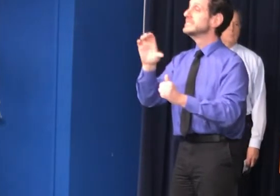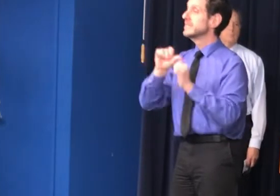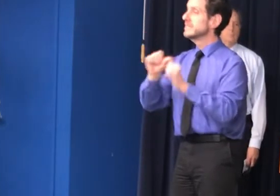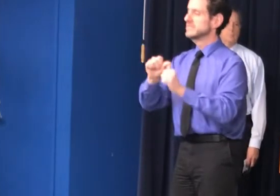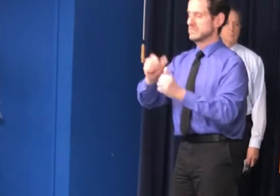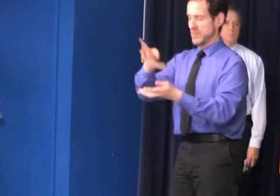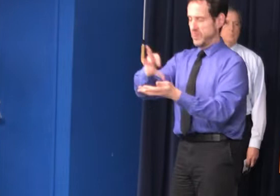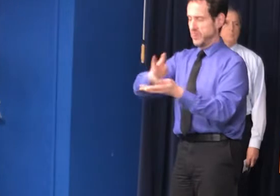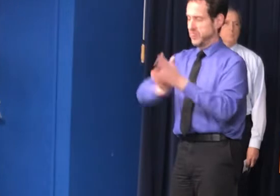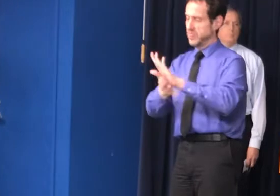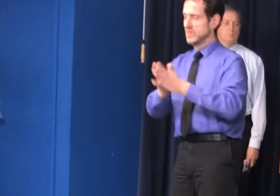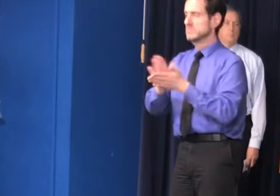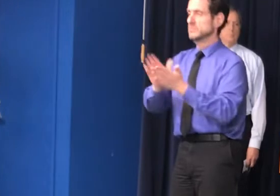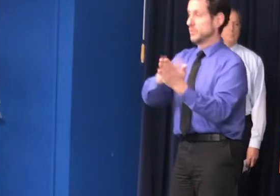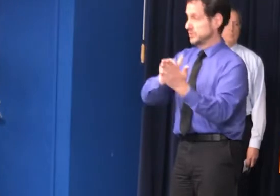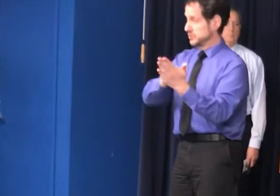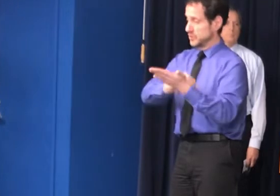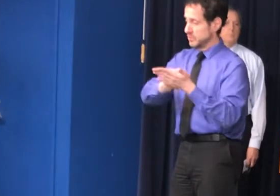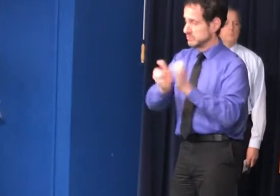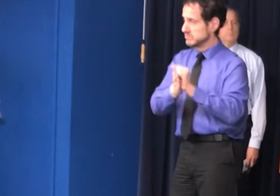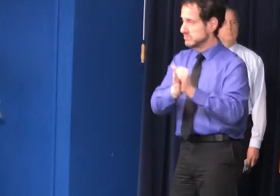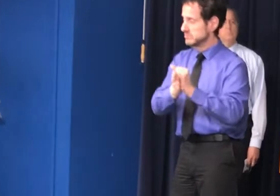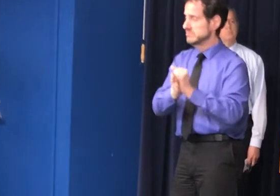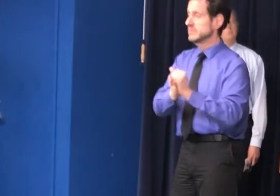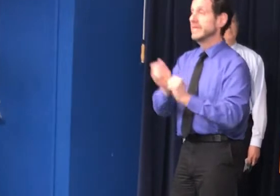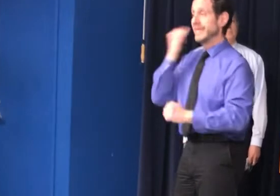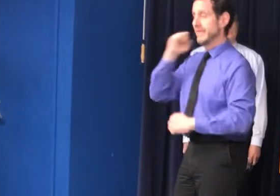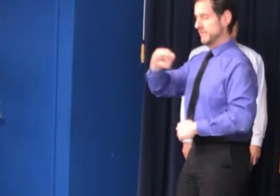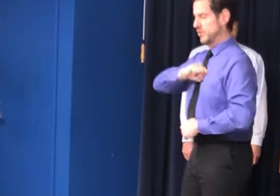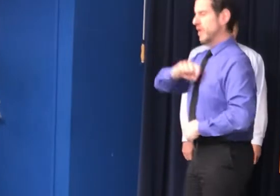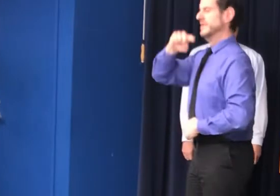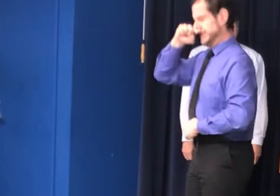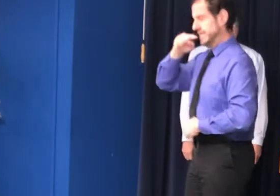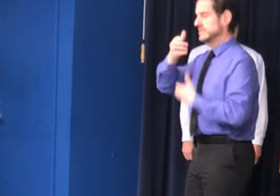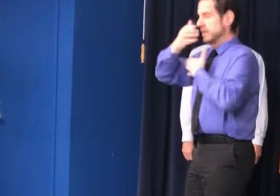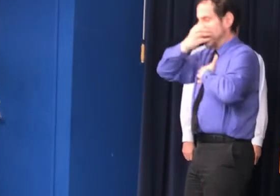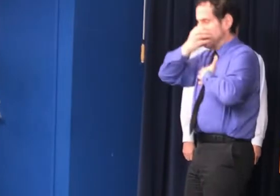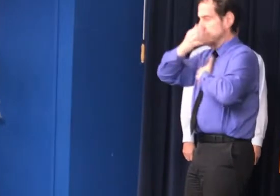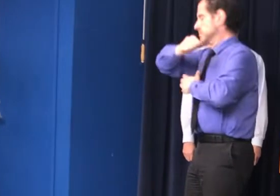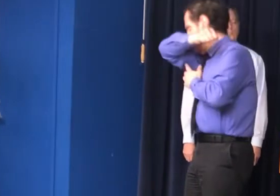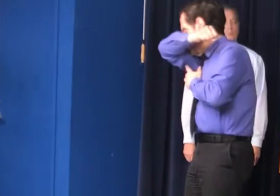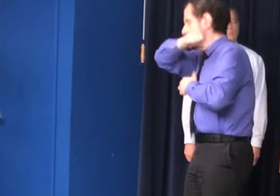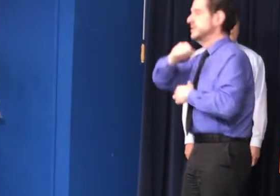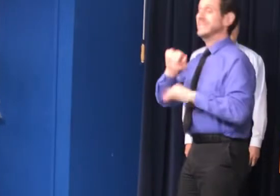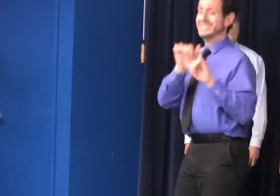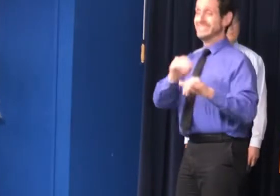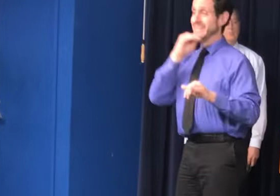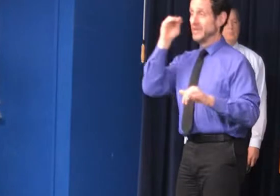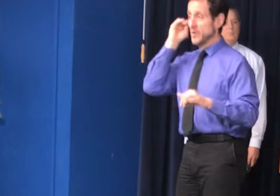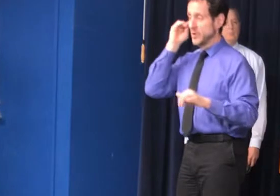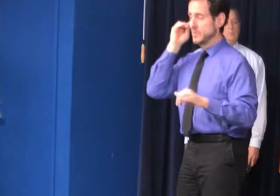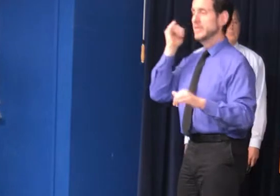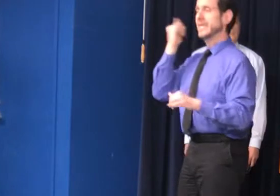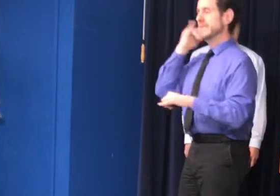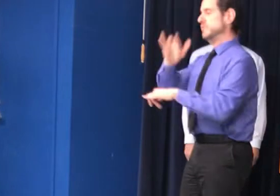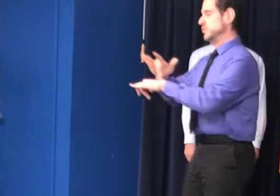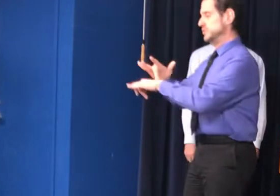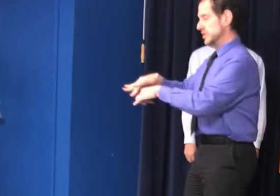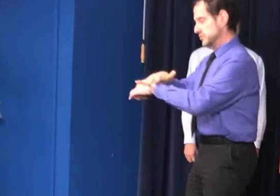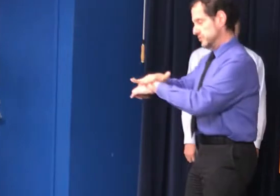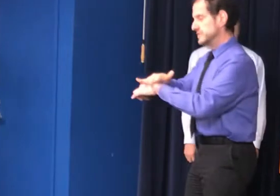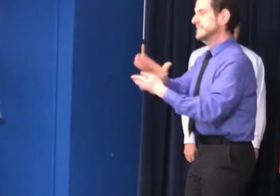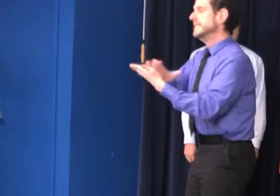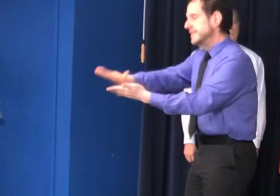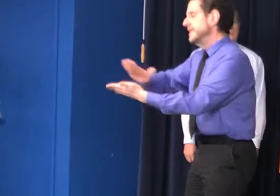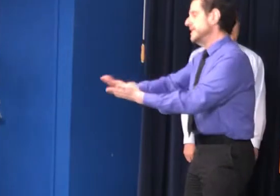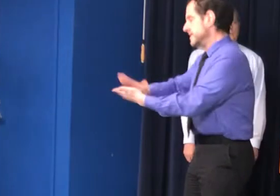soap. Cover your cough or sneeze. Stay home. Clean frequently touched surfaces. Together, we